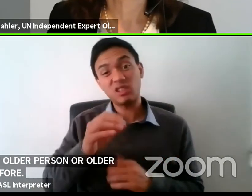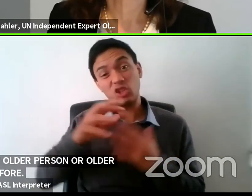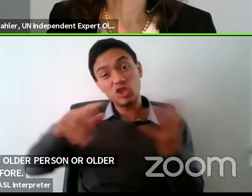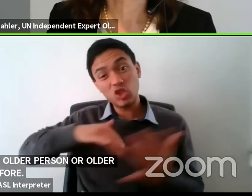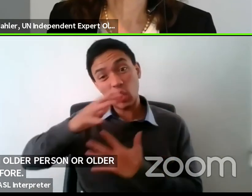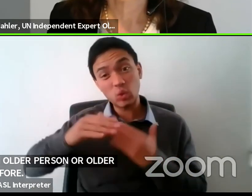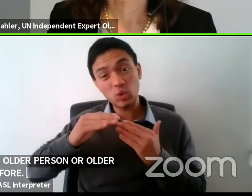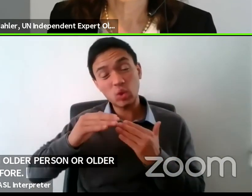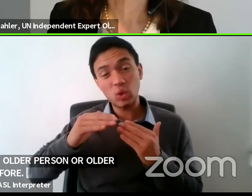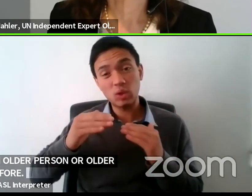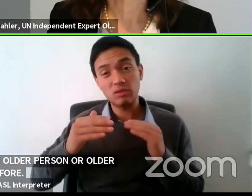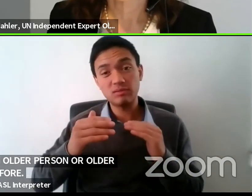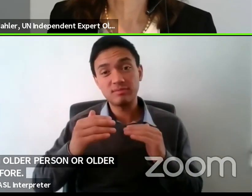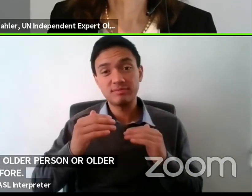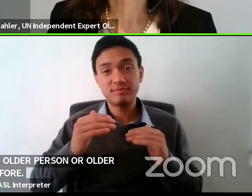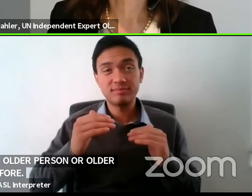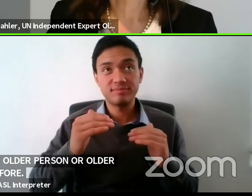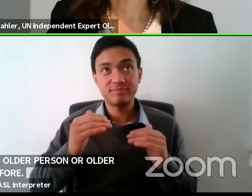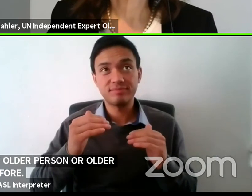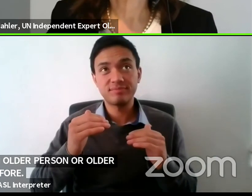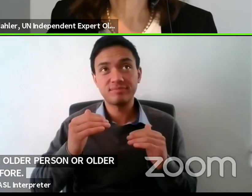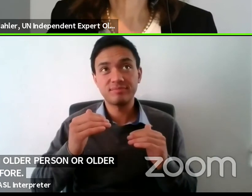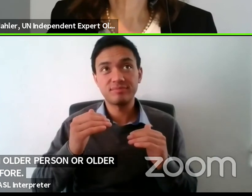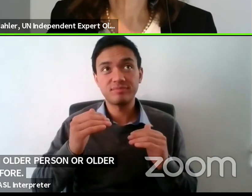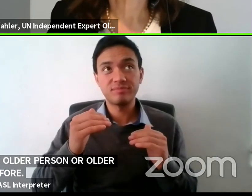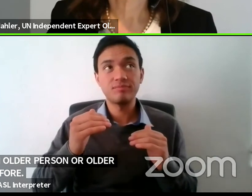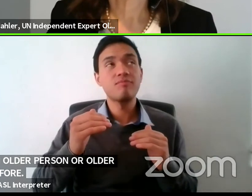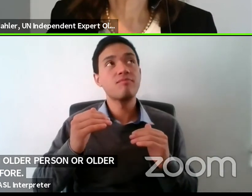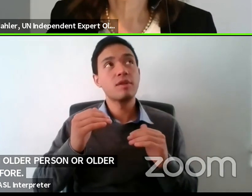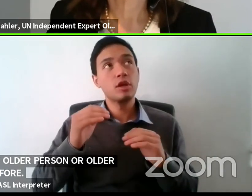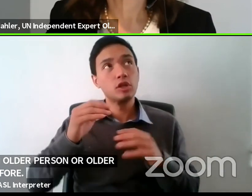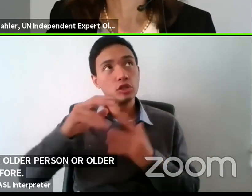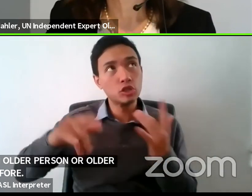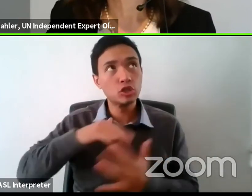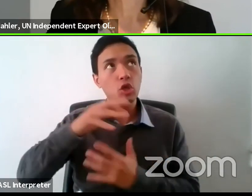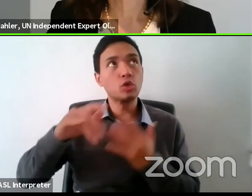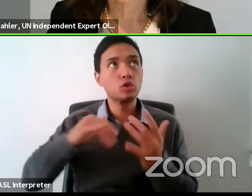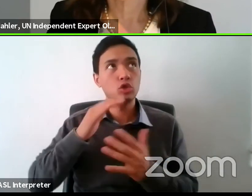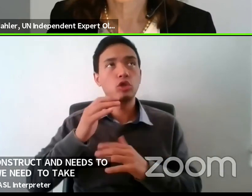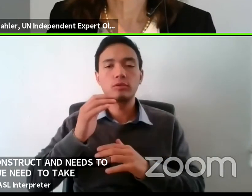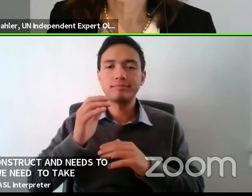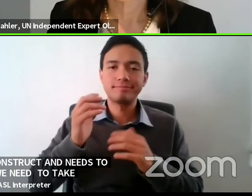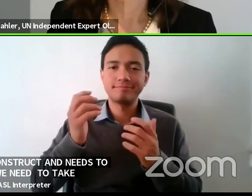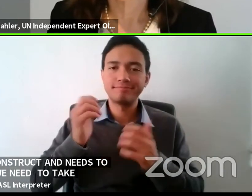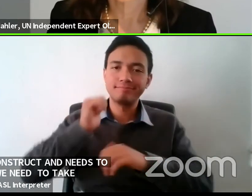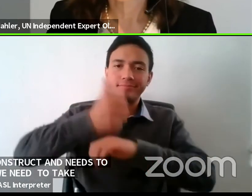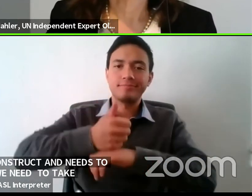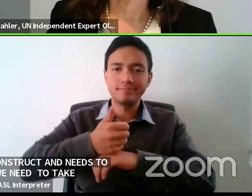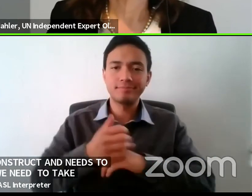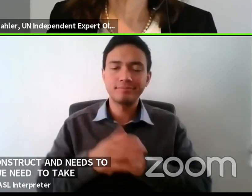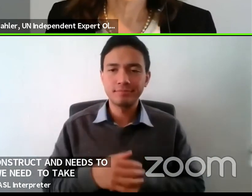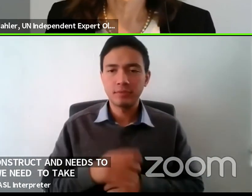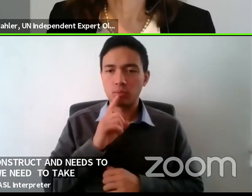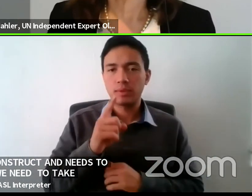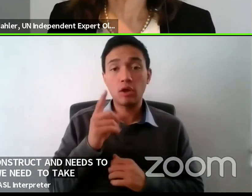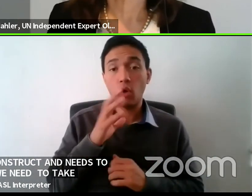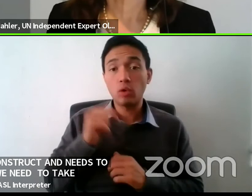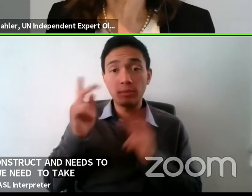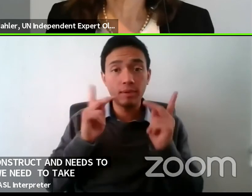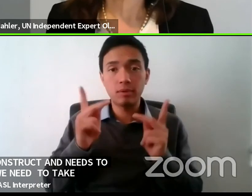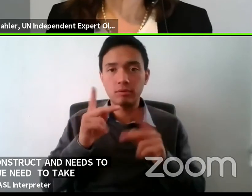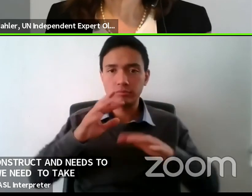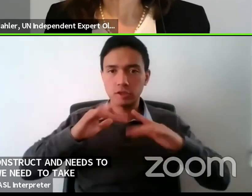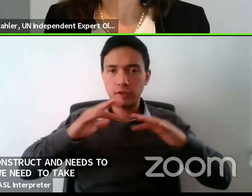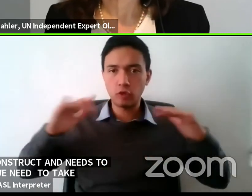also to be taken into account. And we also need to take into account the diversity of older persons. Not every older person